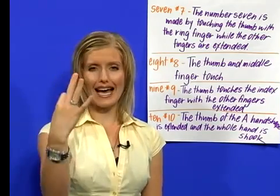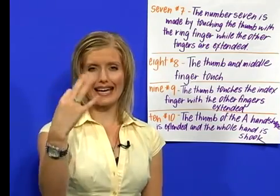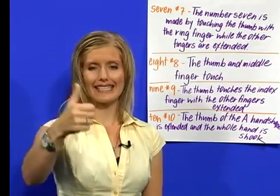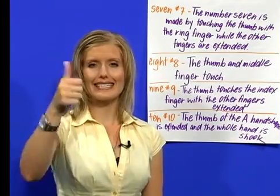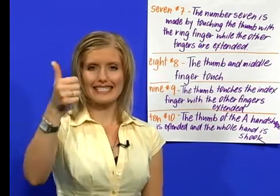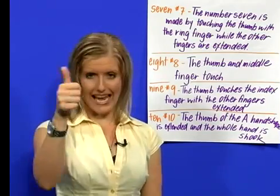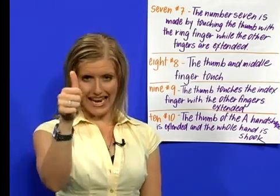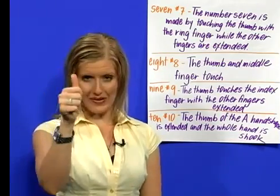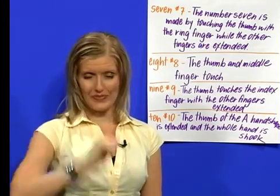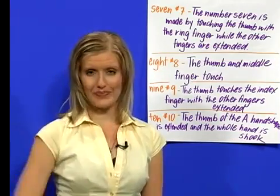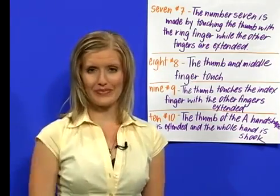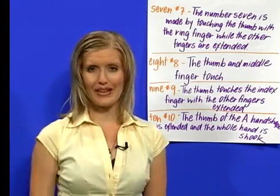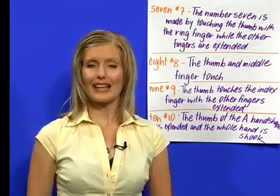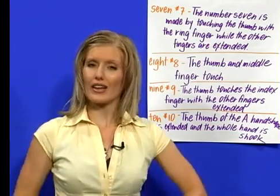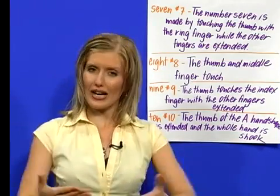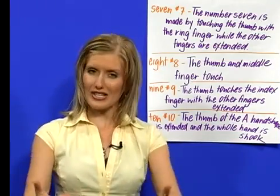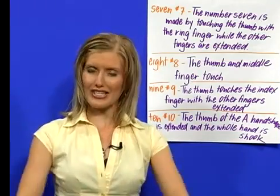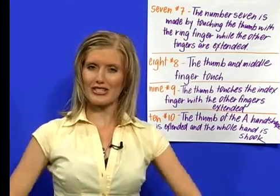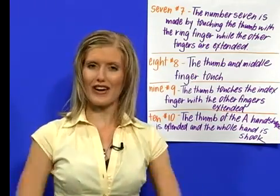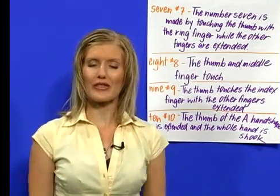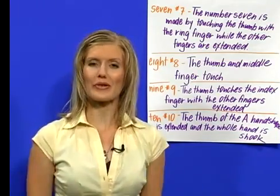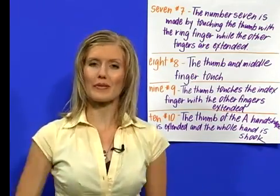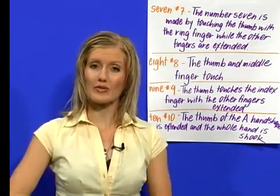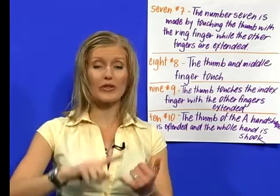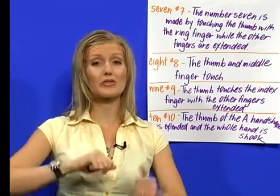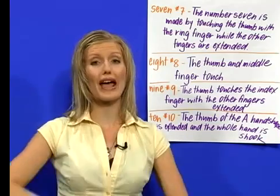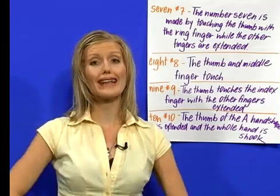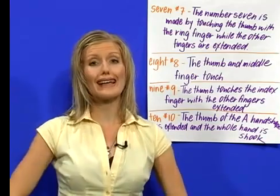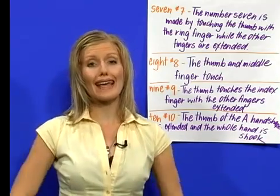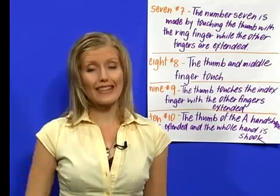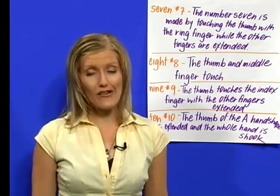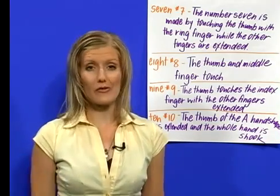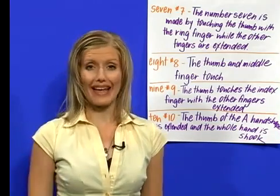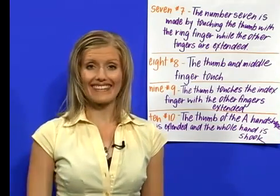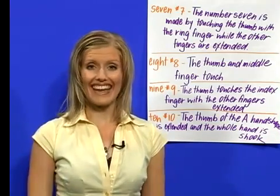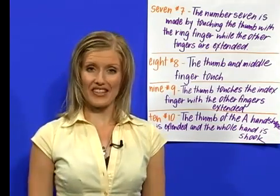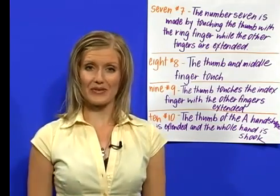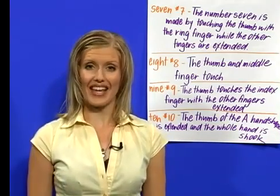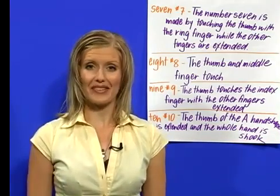9, 10. Congratulations, you've gone through the numbers 1 through 10 and the alphabet A through Z.